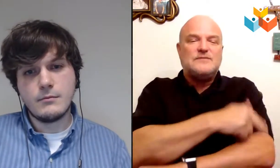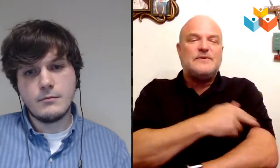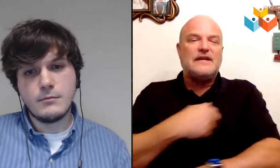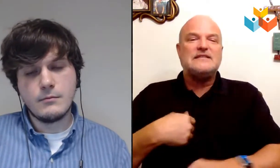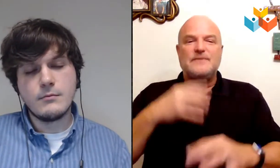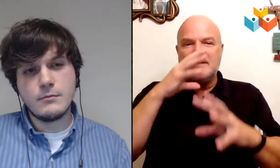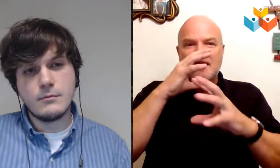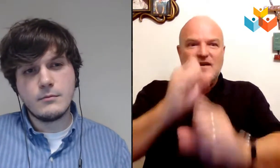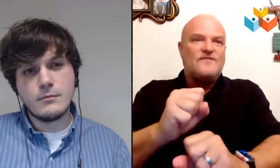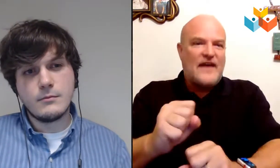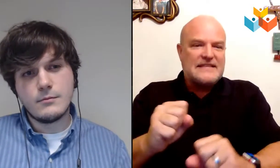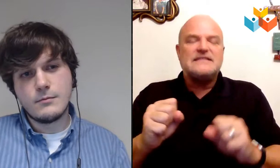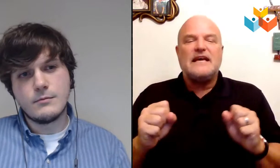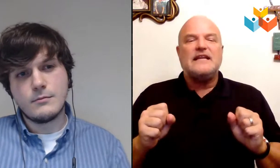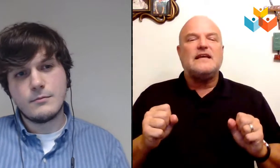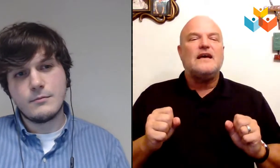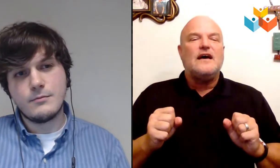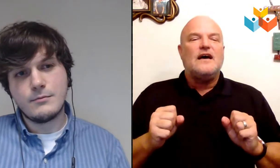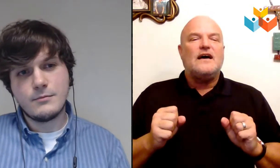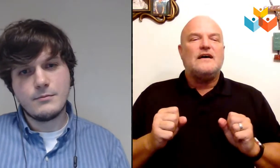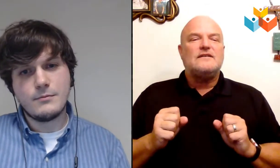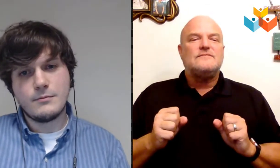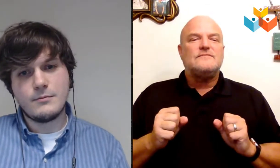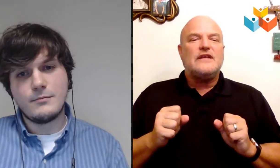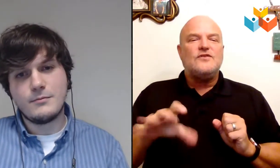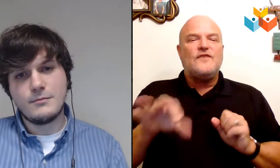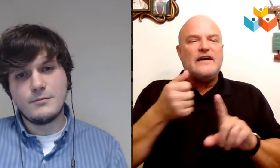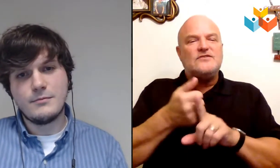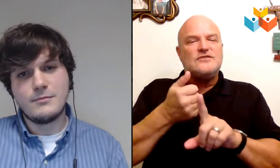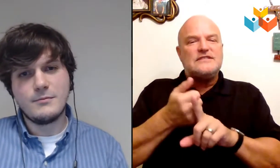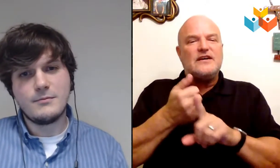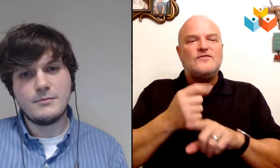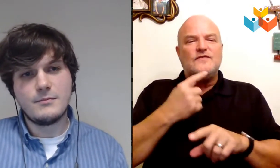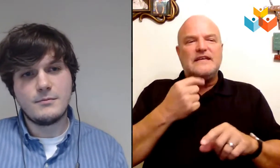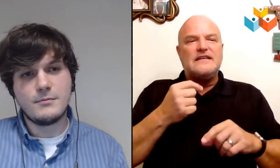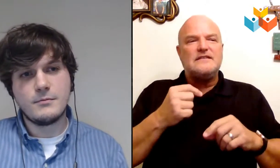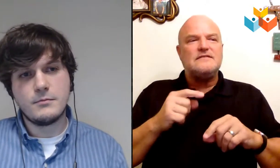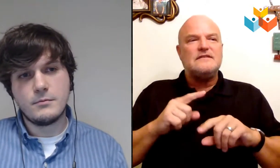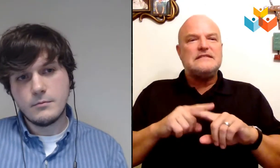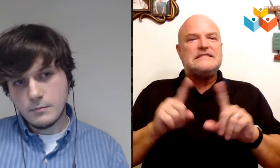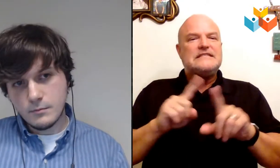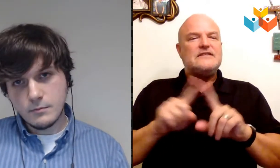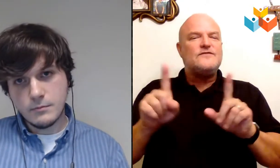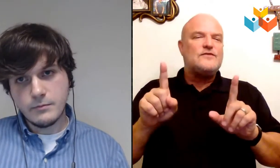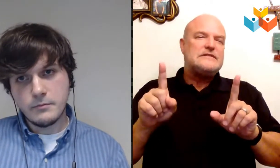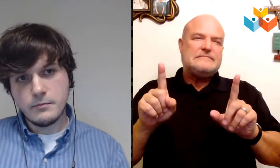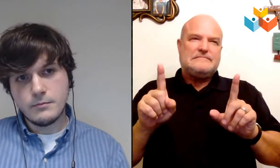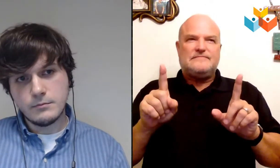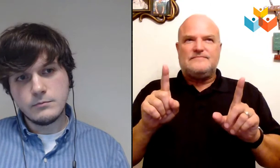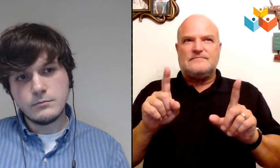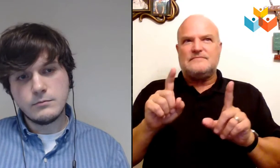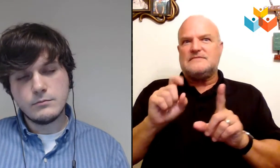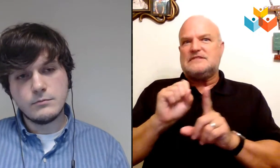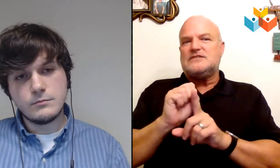in the hospital has been fascinating. And you find yourself in